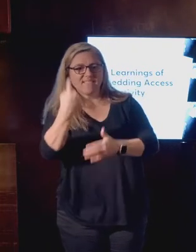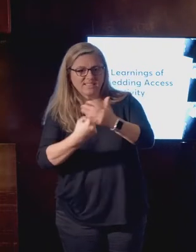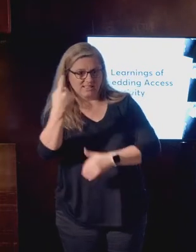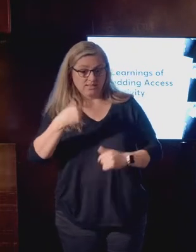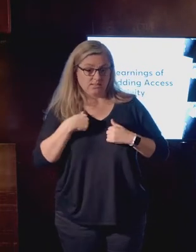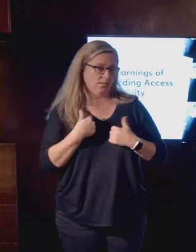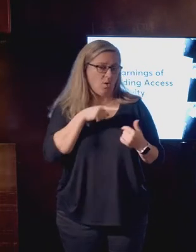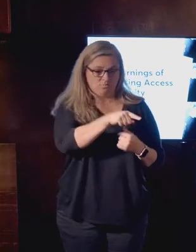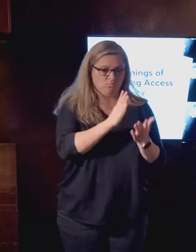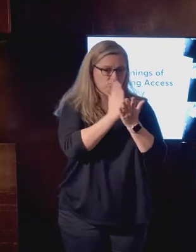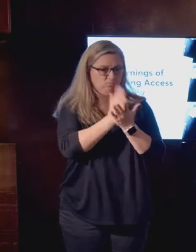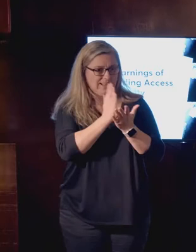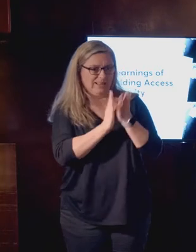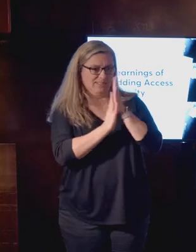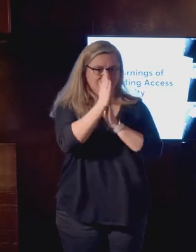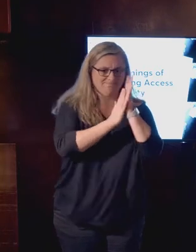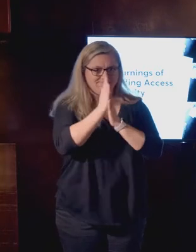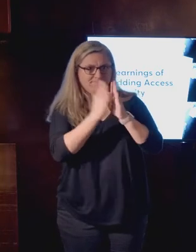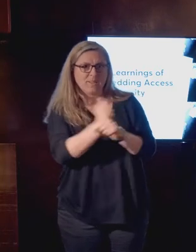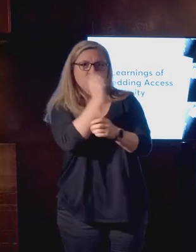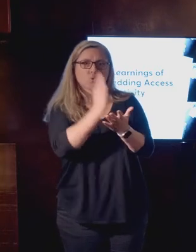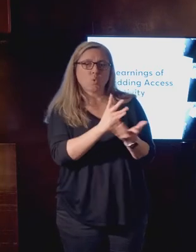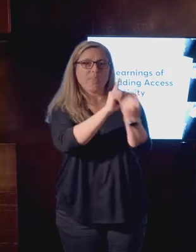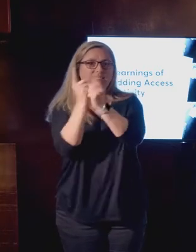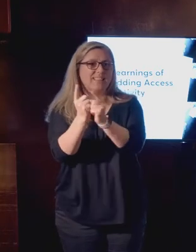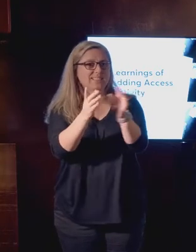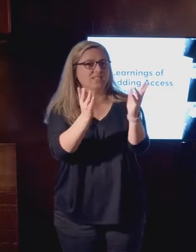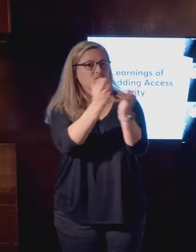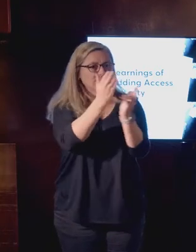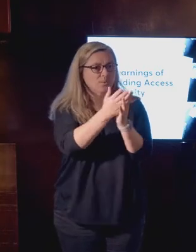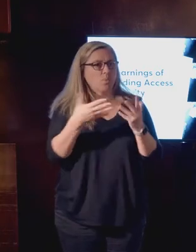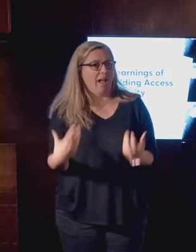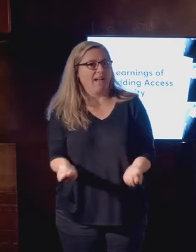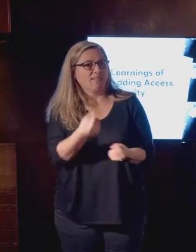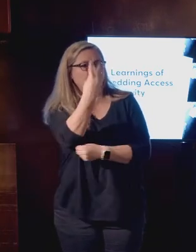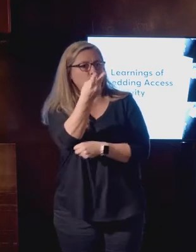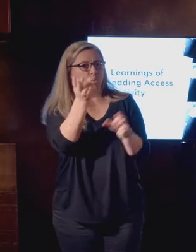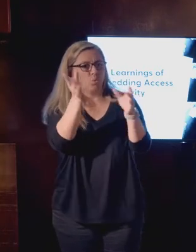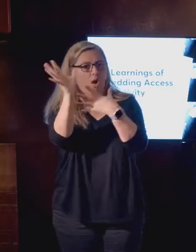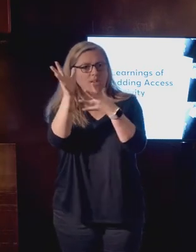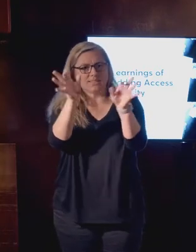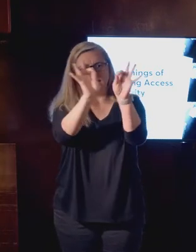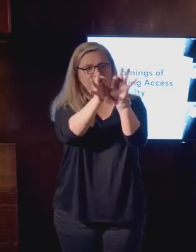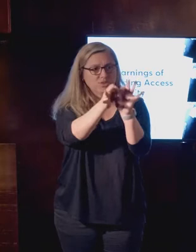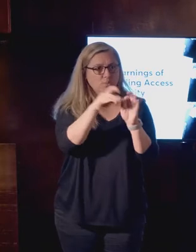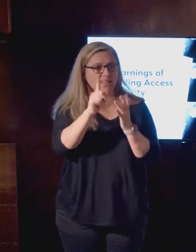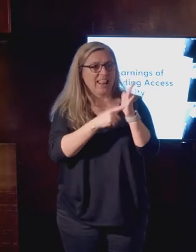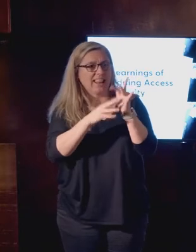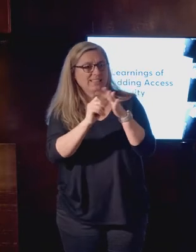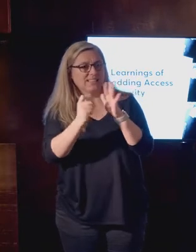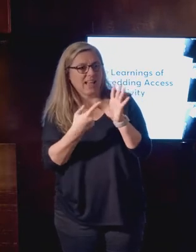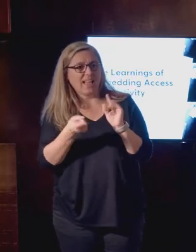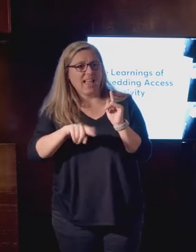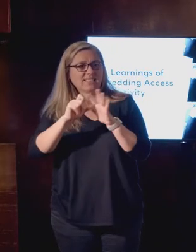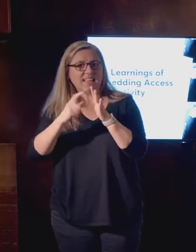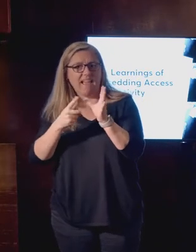I'm passionate about making things accessible. We also have two Auslan interpreters here today. We have Linda and Dave